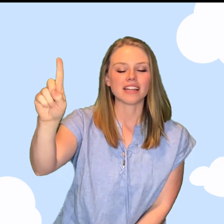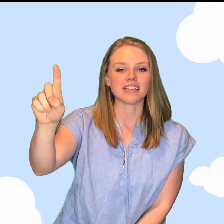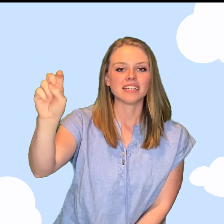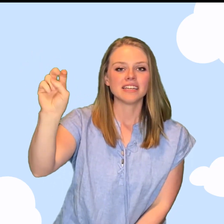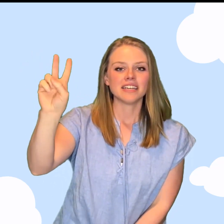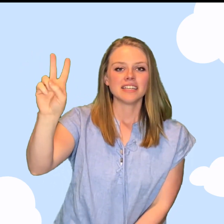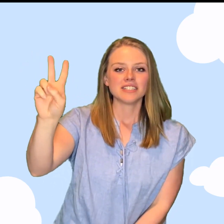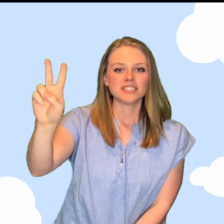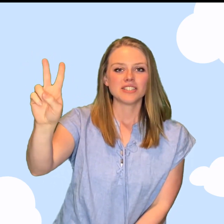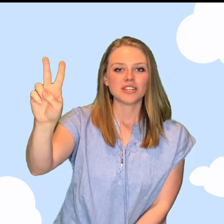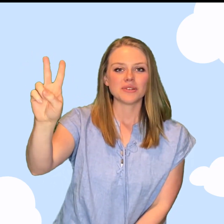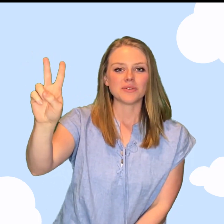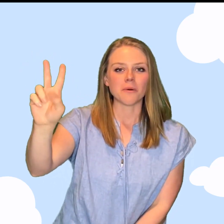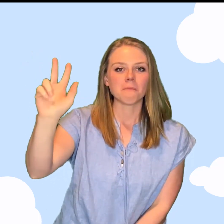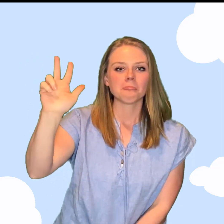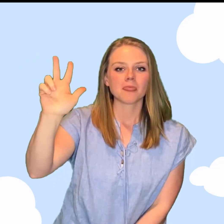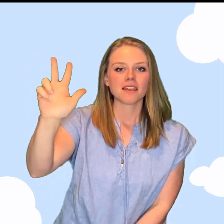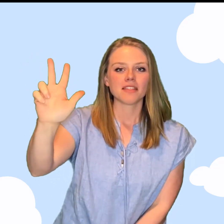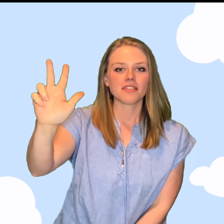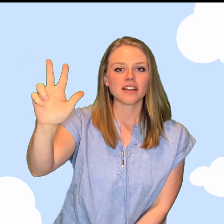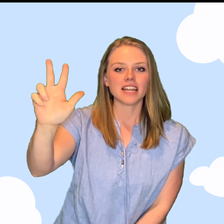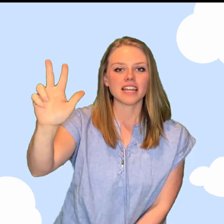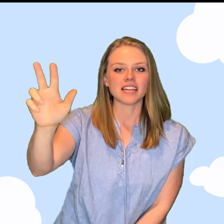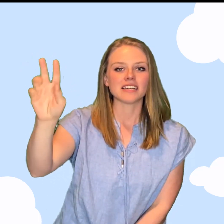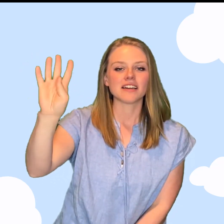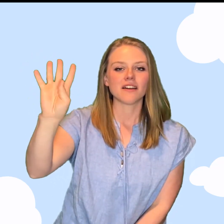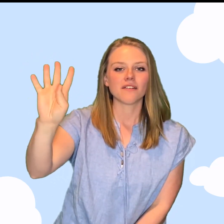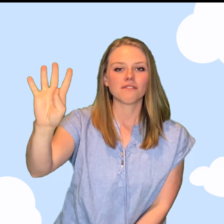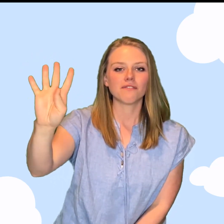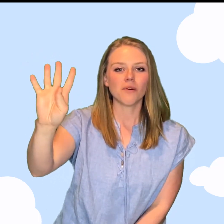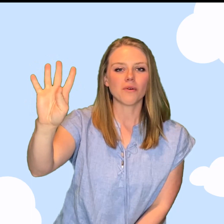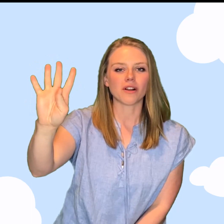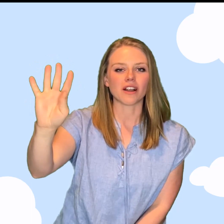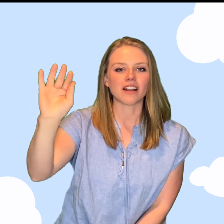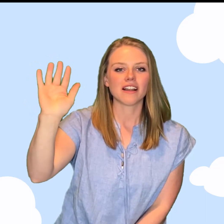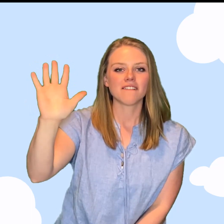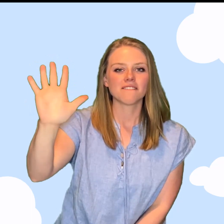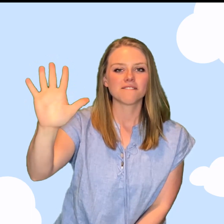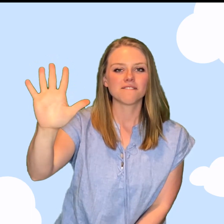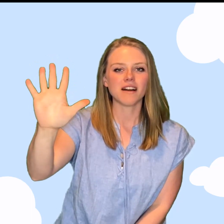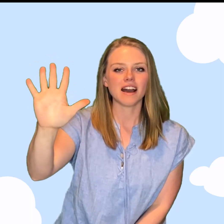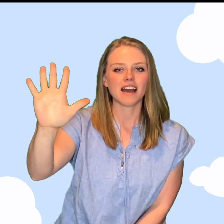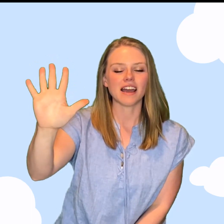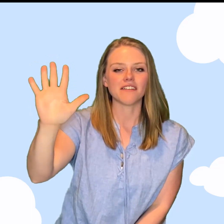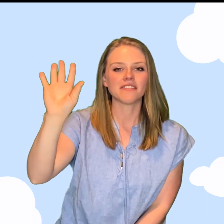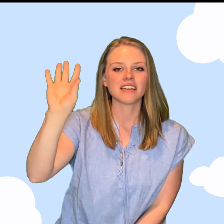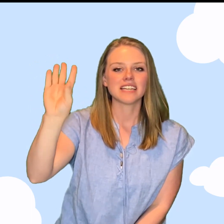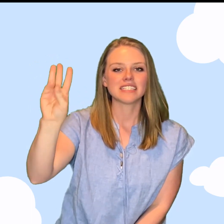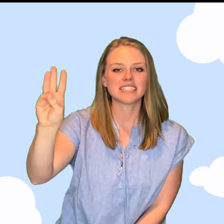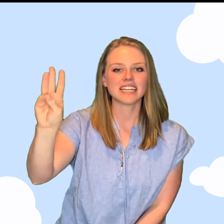1, 2, 3, 4, 5,